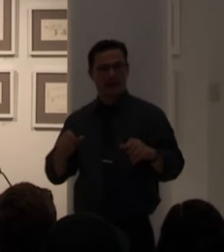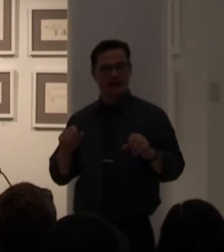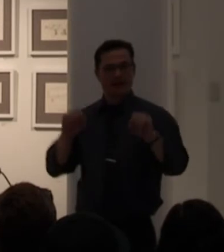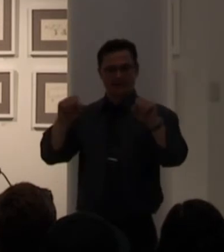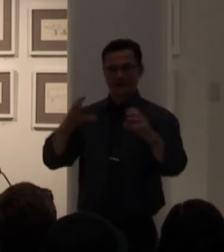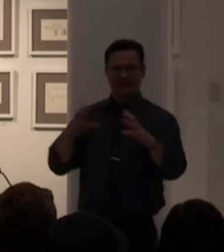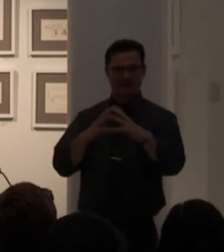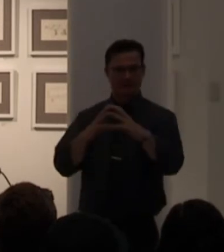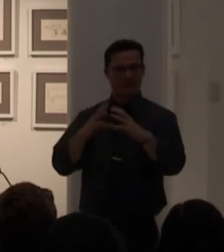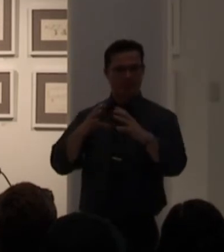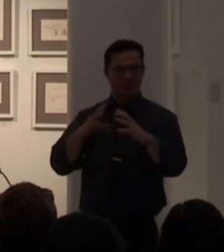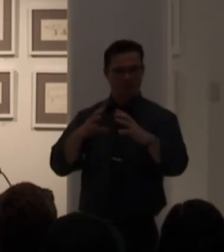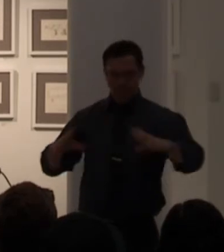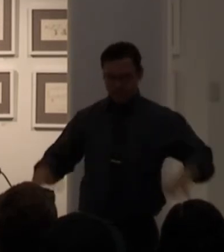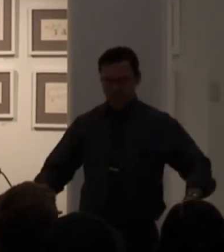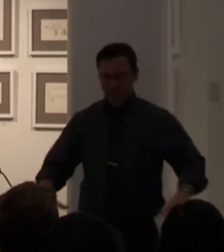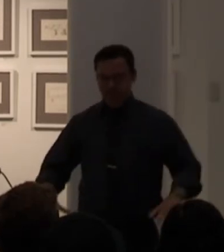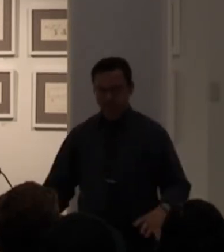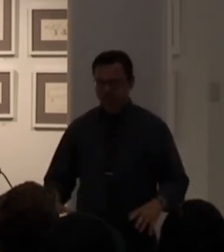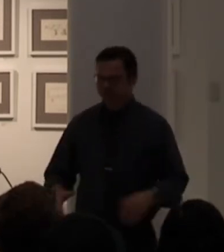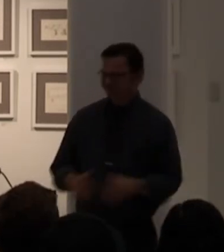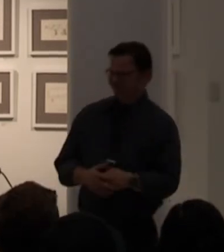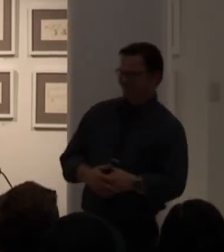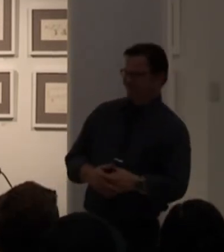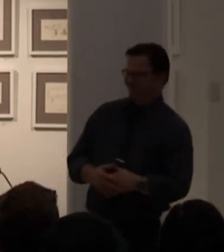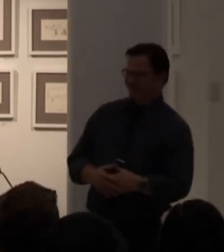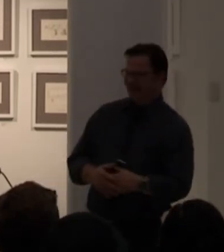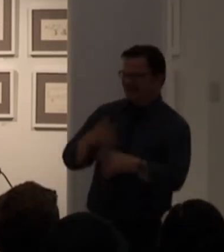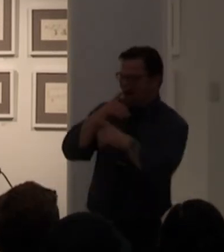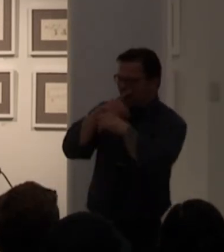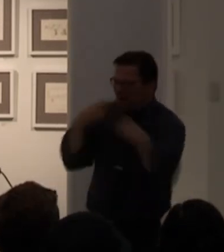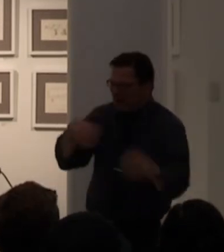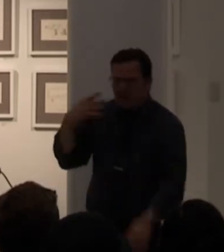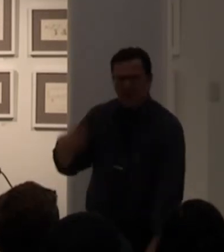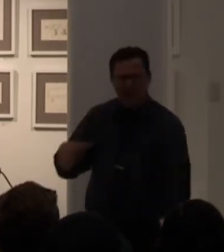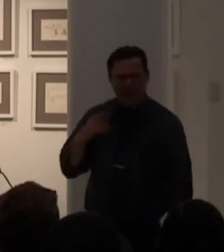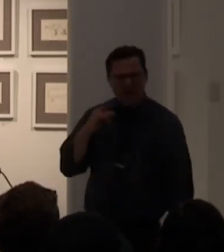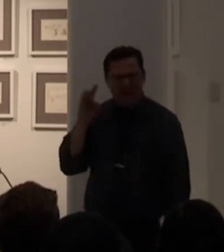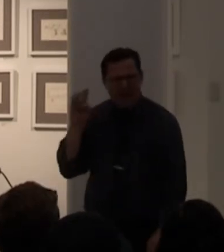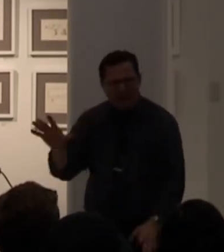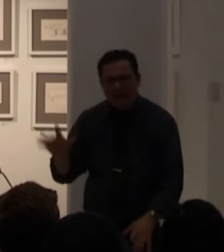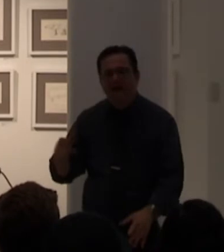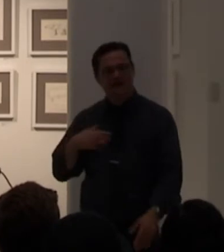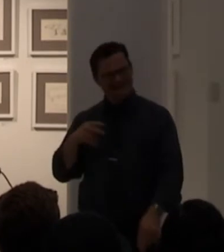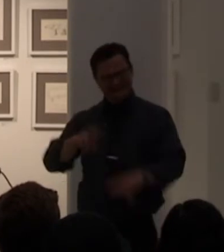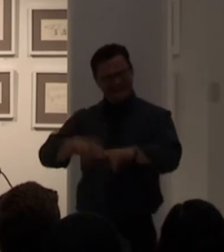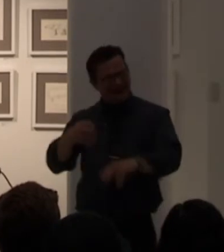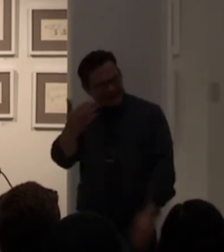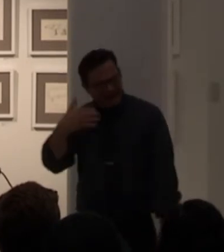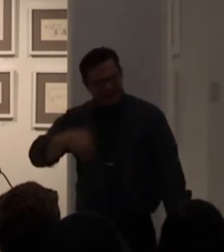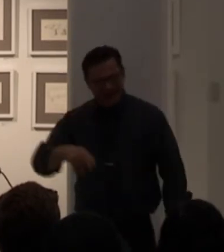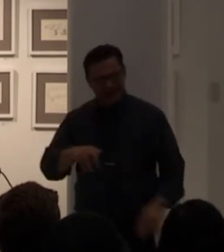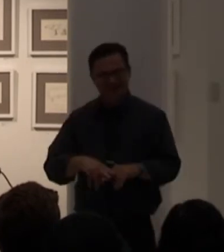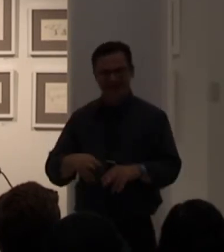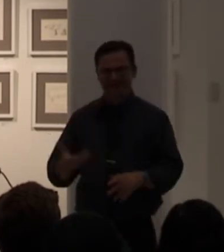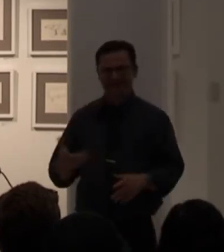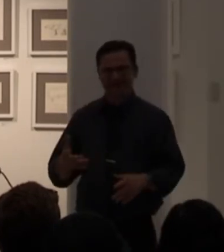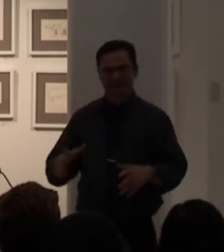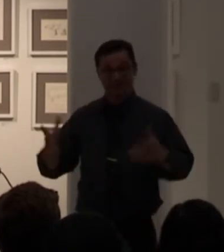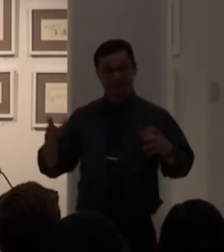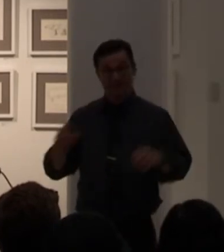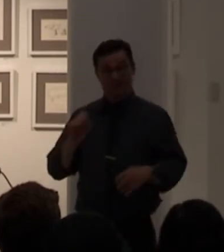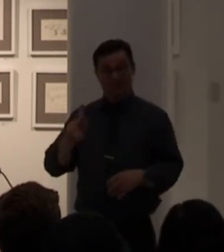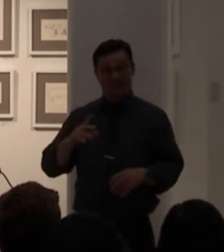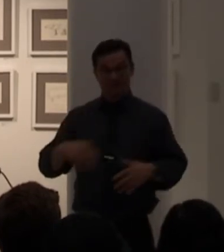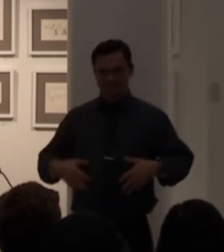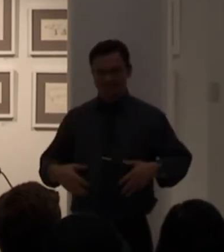ball. And I said, "That's the ugliest thing I've ever seen." She said, "Sit on it." And I put on my weight right